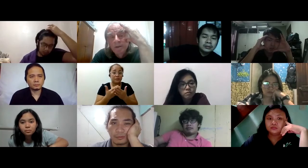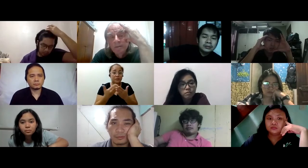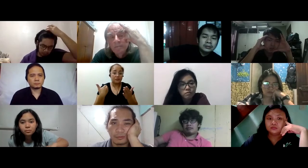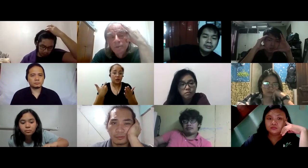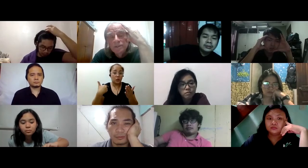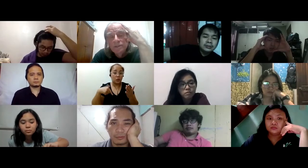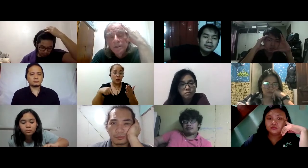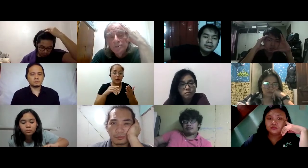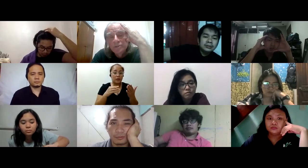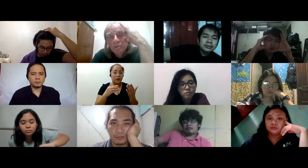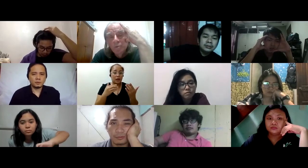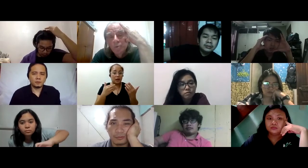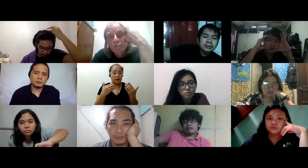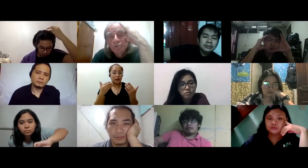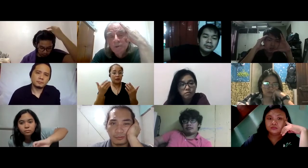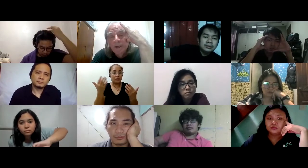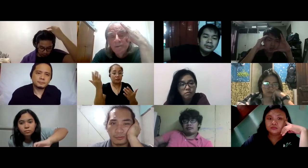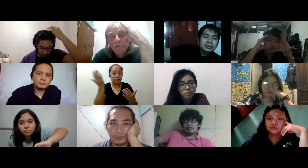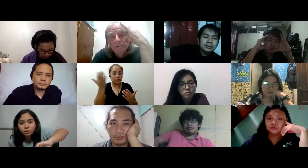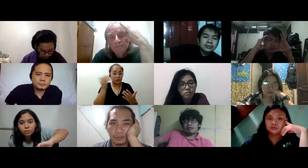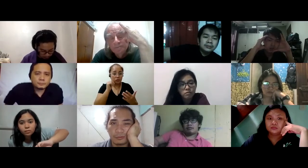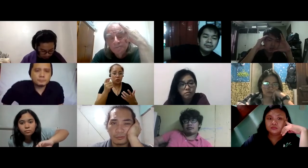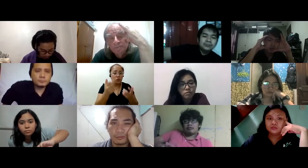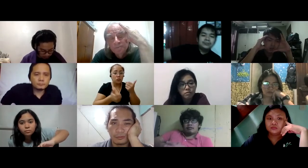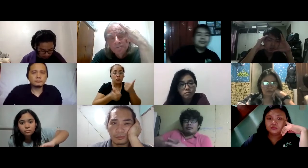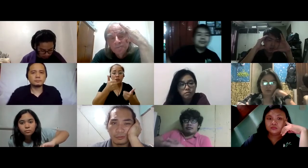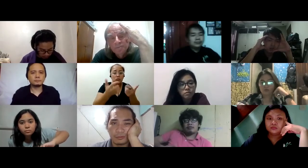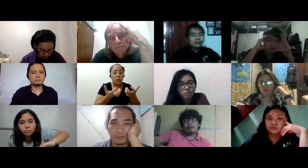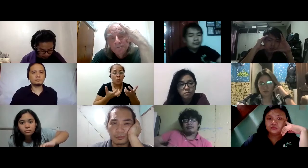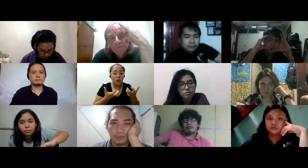have any presentation. So which would you like to do?